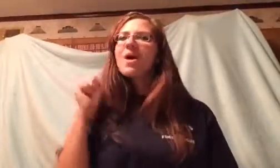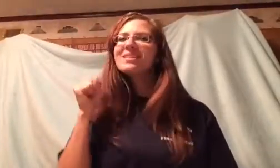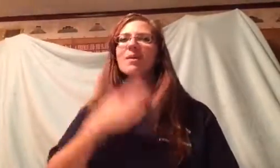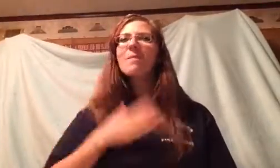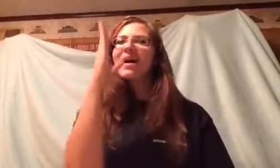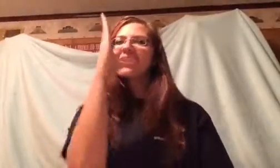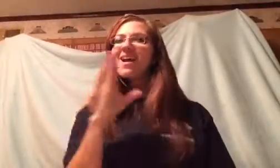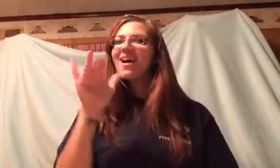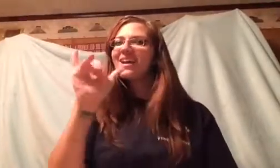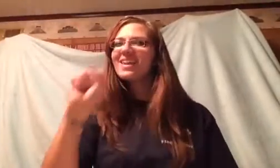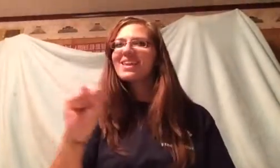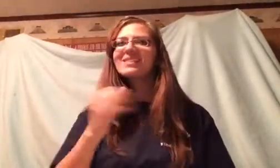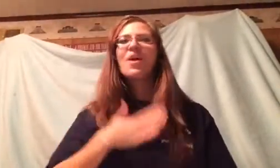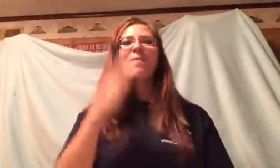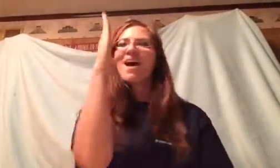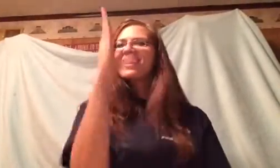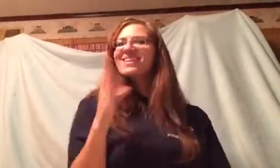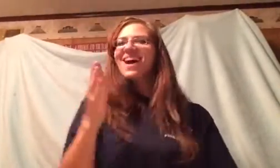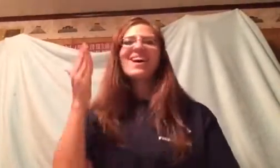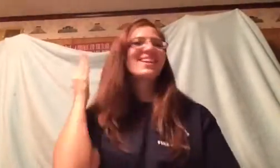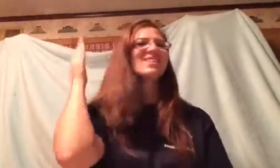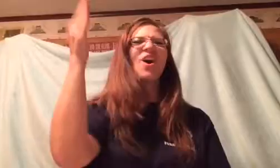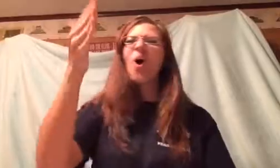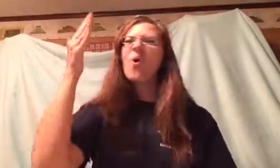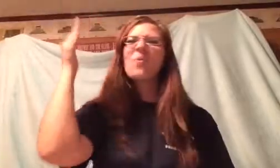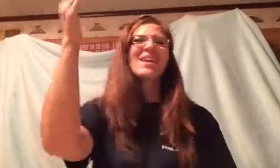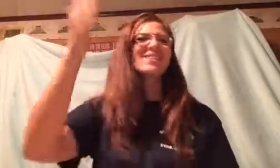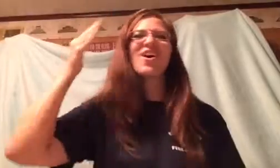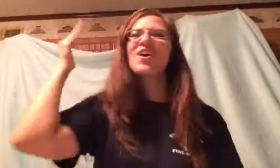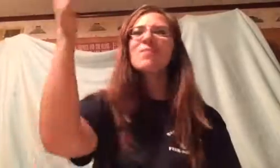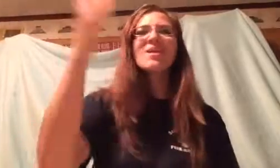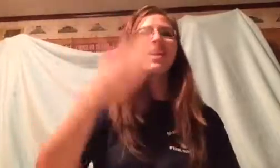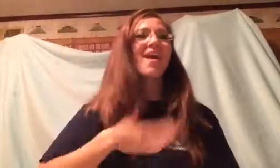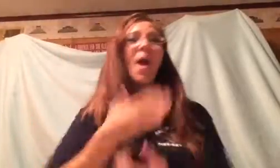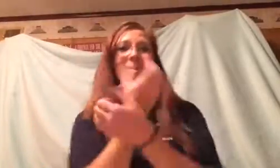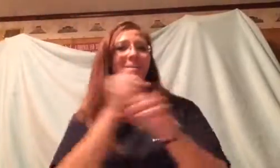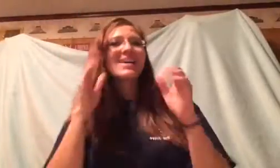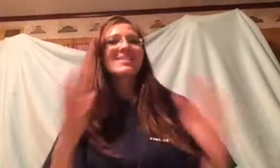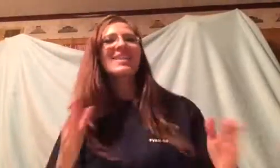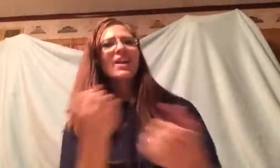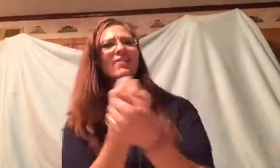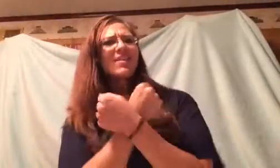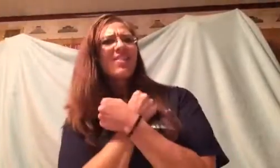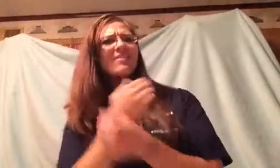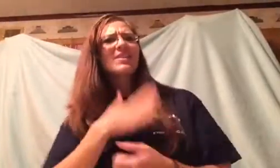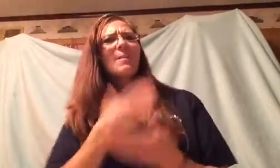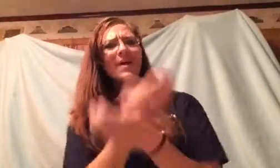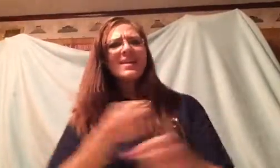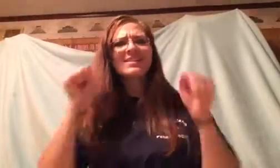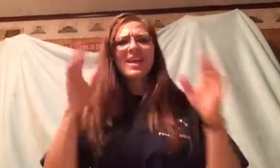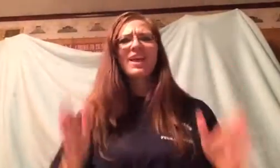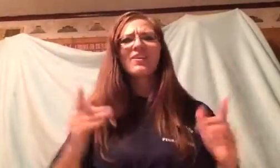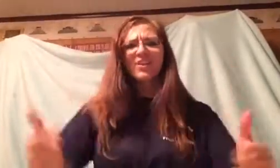was, my God He is My God He's always gonna be My Savior loves, my Savior